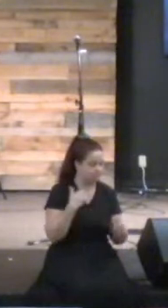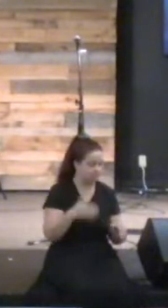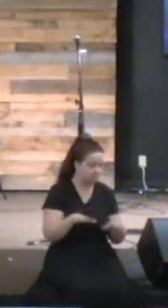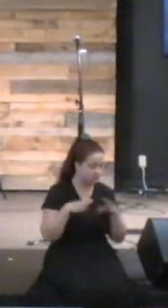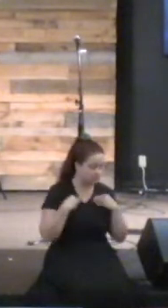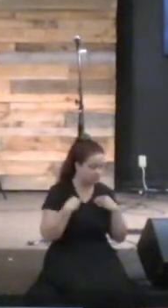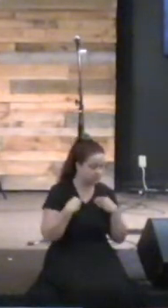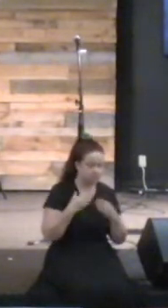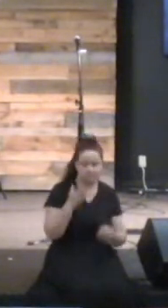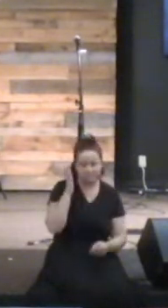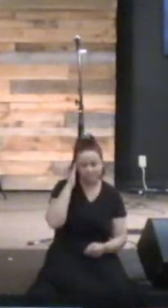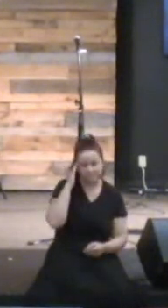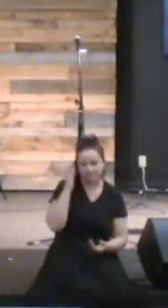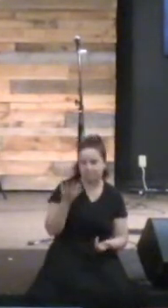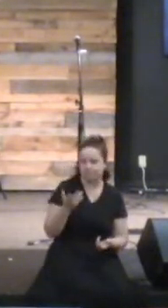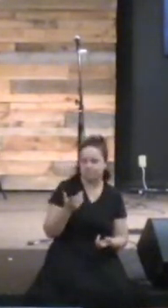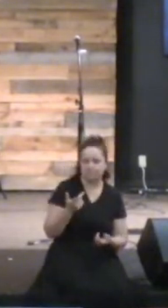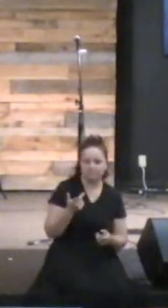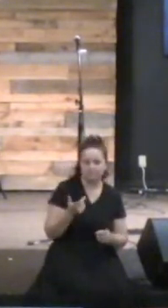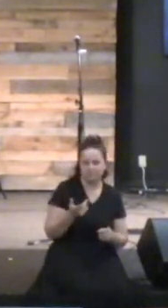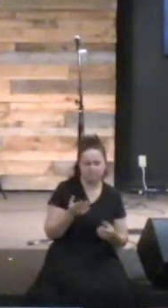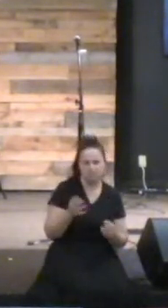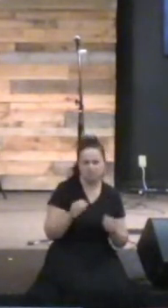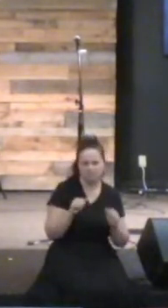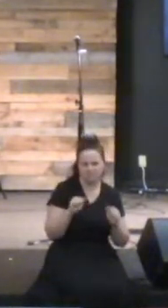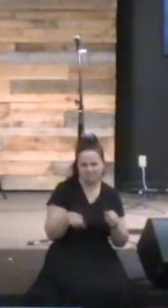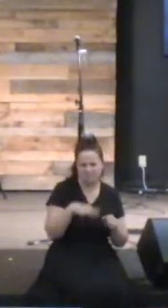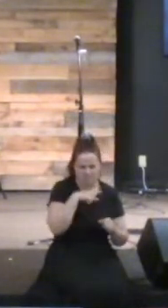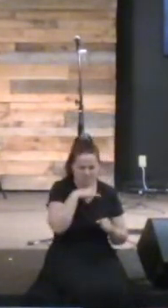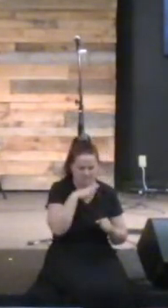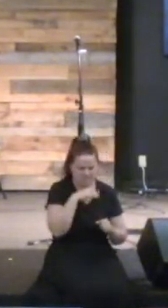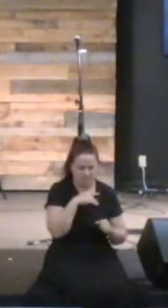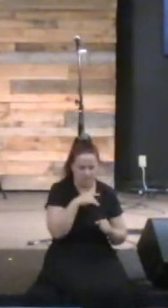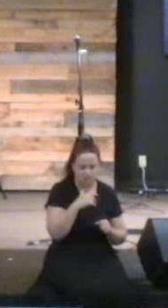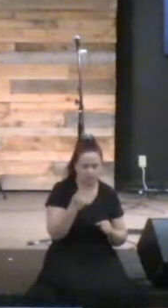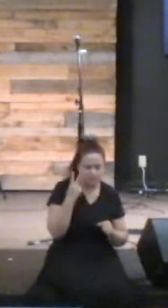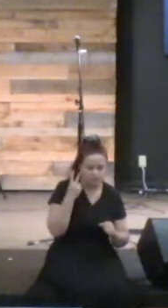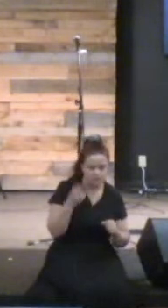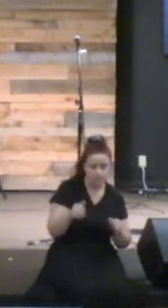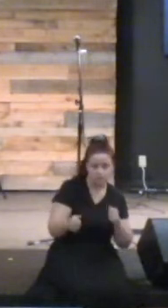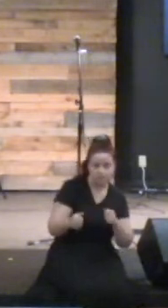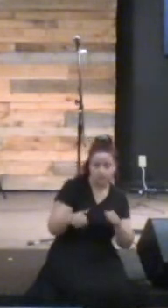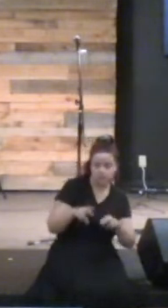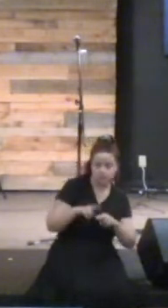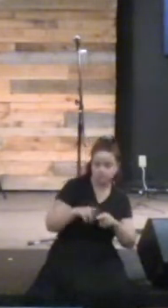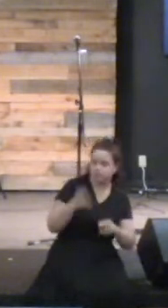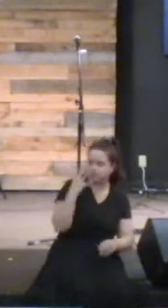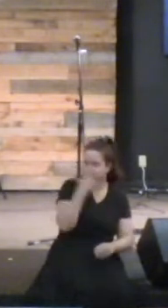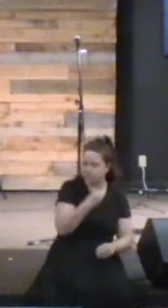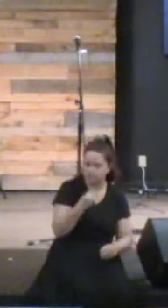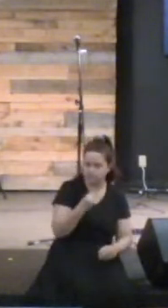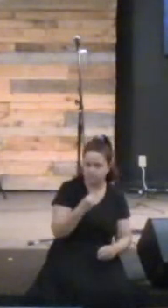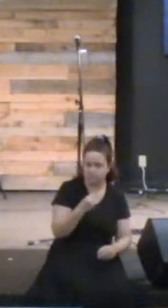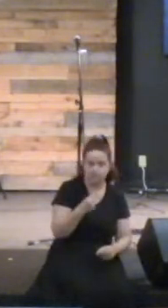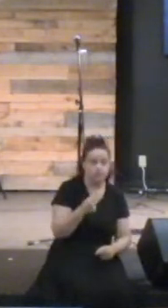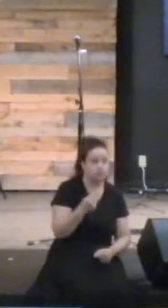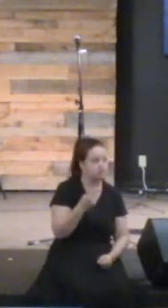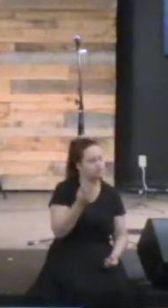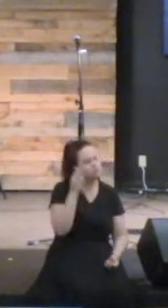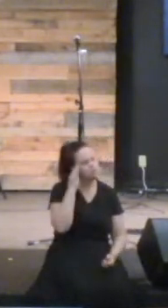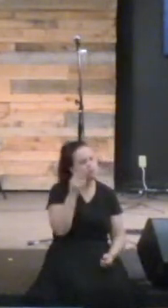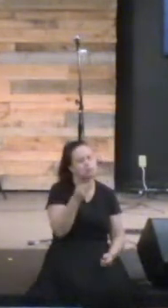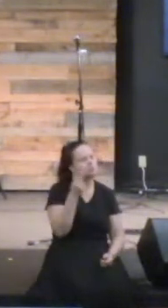whatever that was beautiful it was like it was one of those car seats where you're like do I want to spend the money